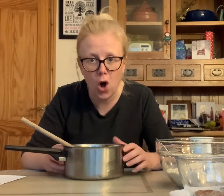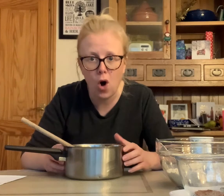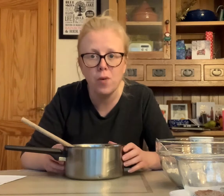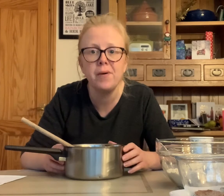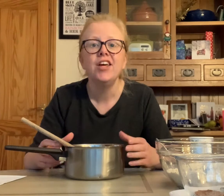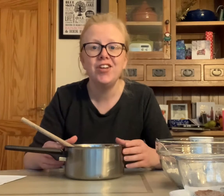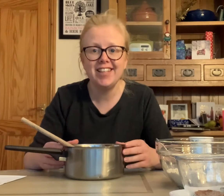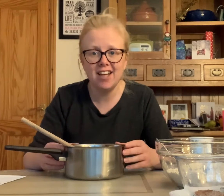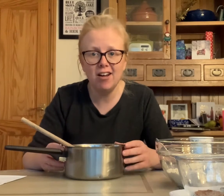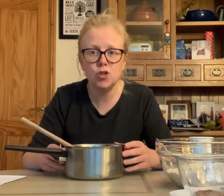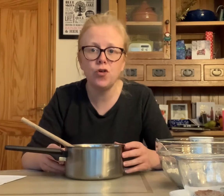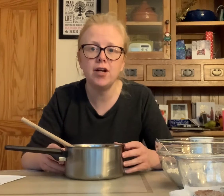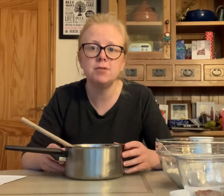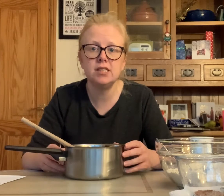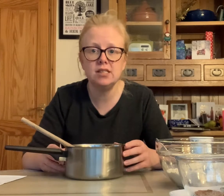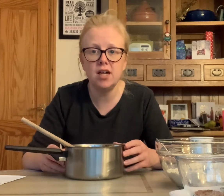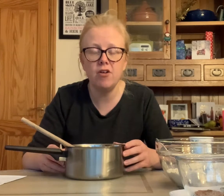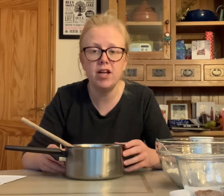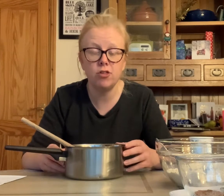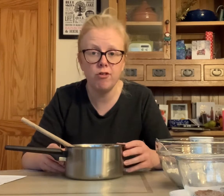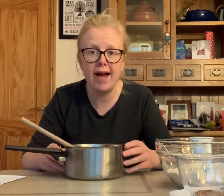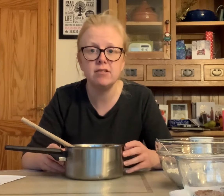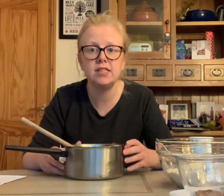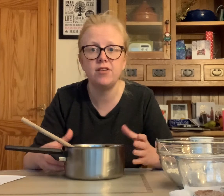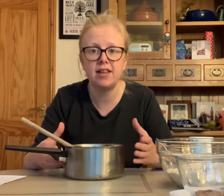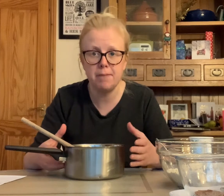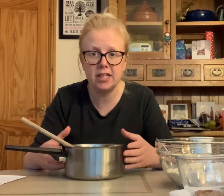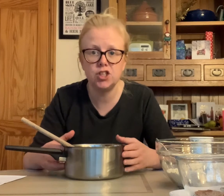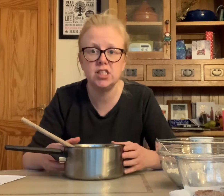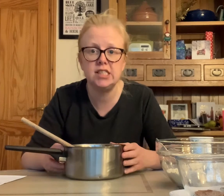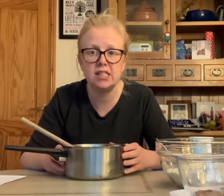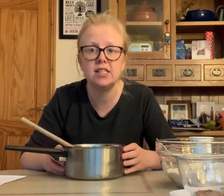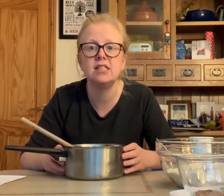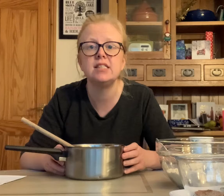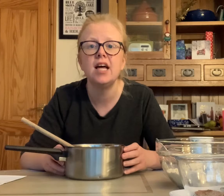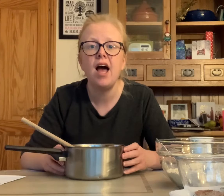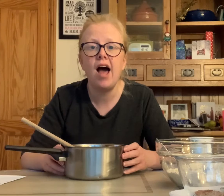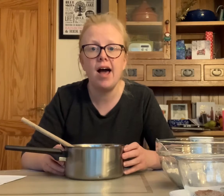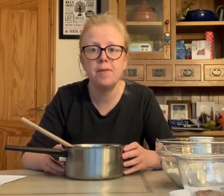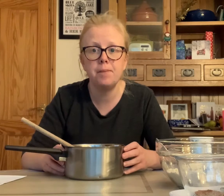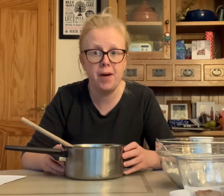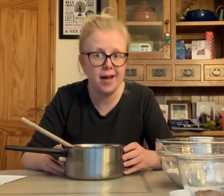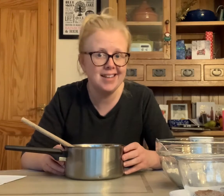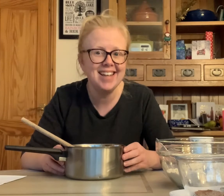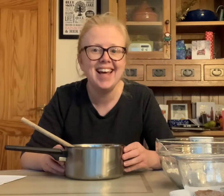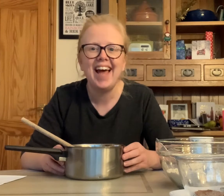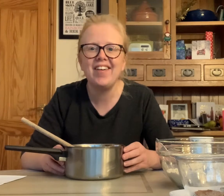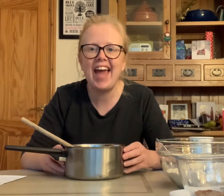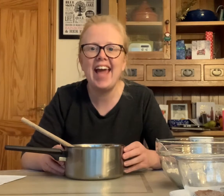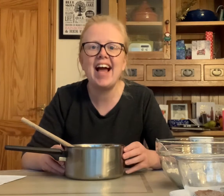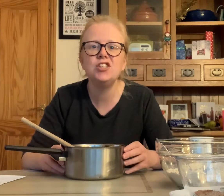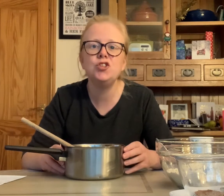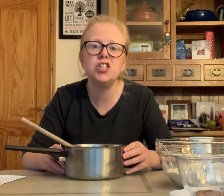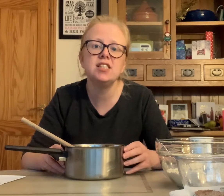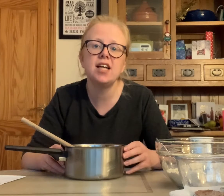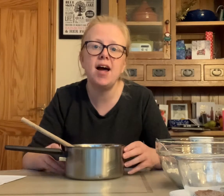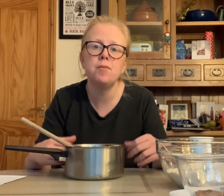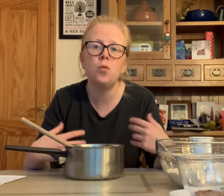hob. You need to ask your grown-up to stir it throughout so that the mixture doesn't burn. Okay, and you just want to get